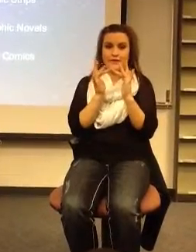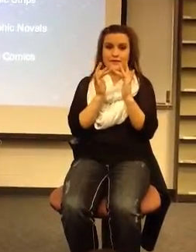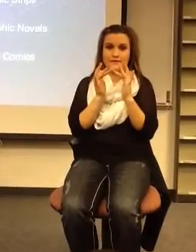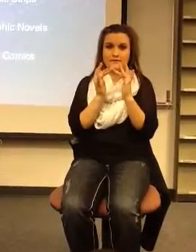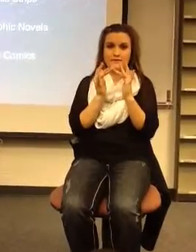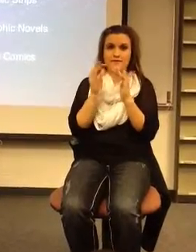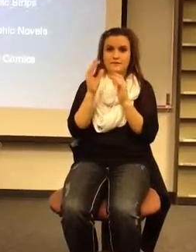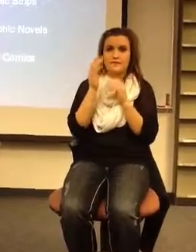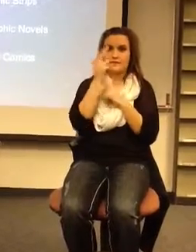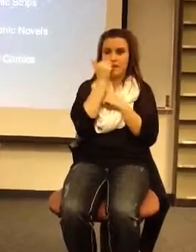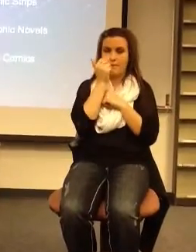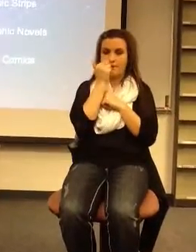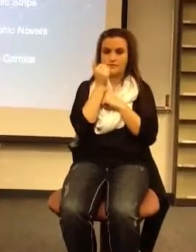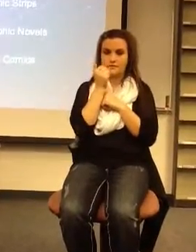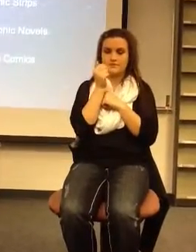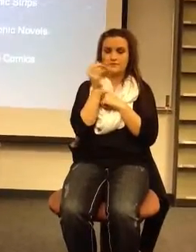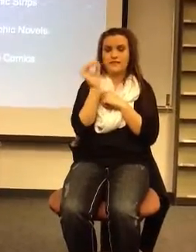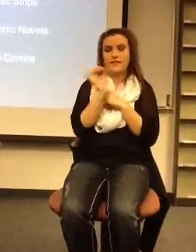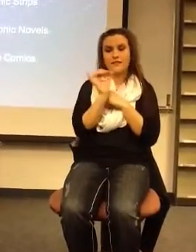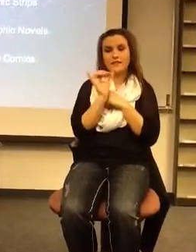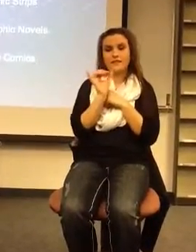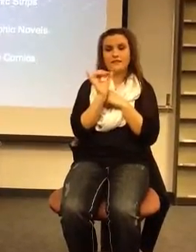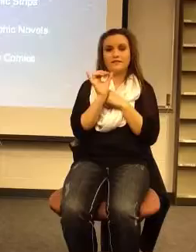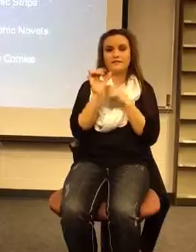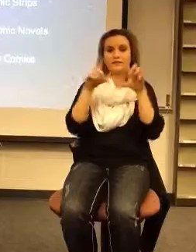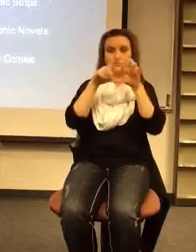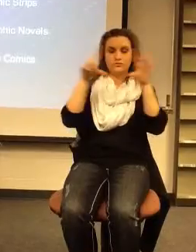more like comic strips, but on the internet.